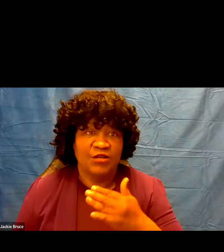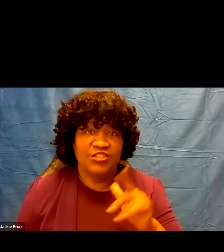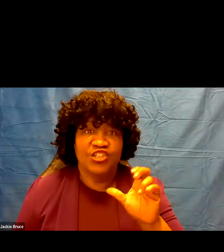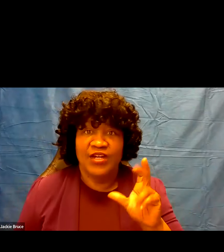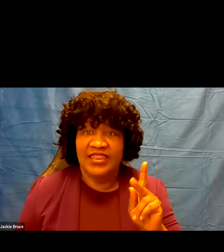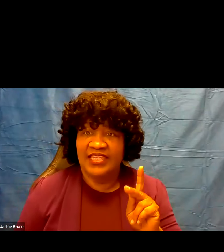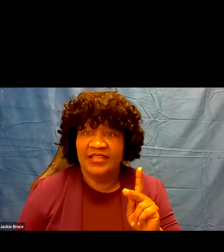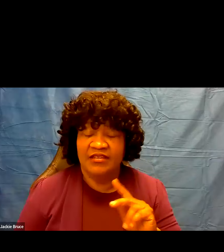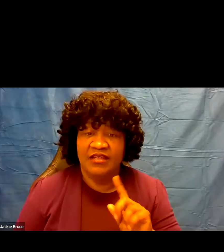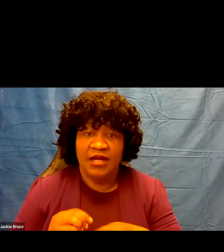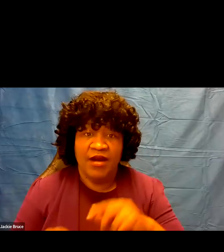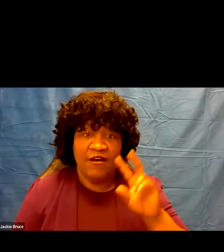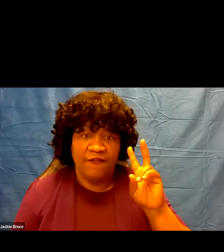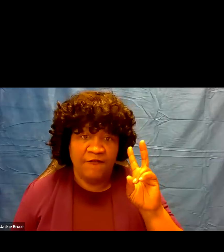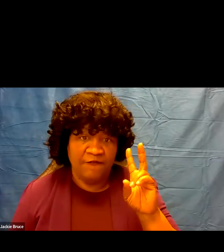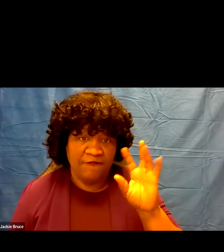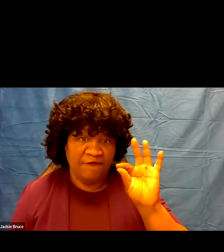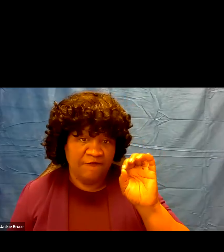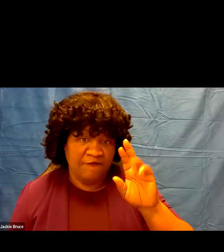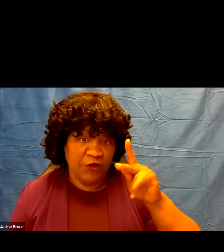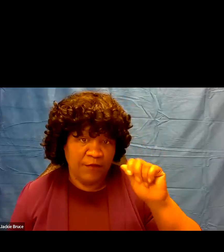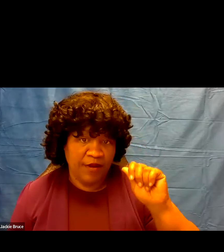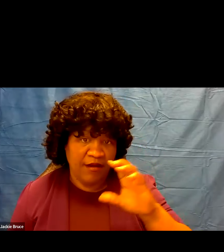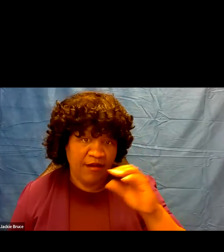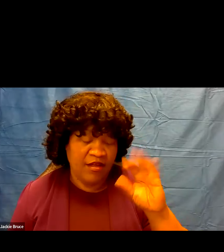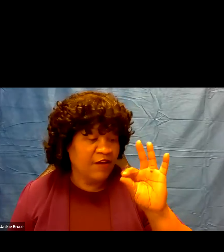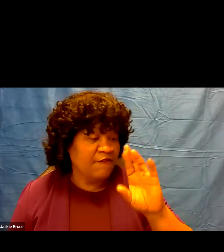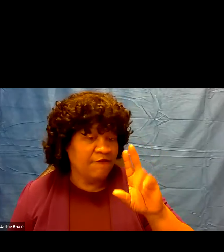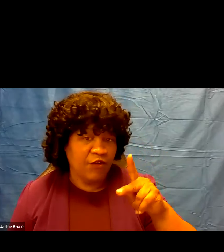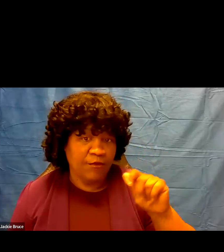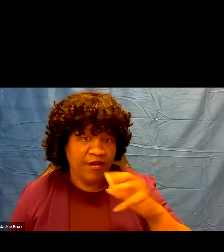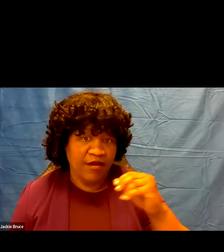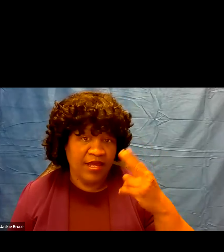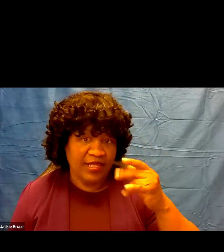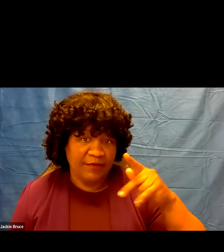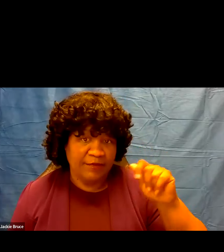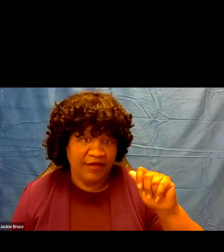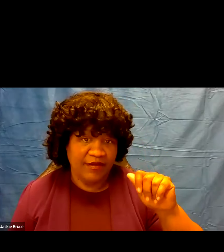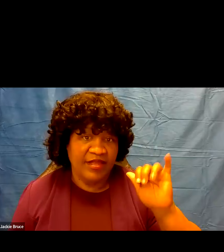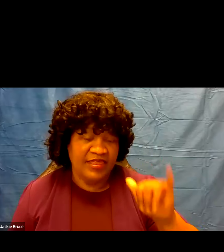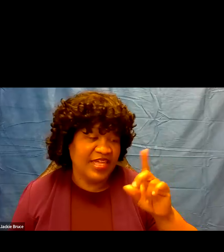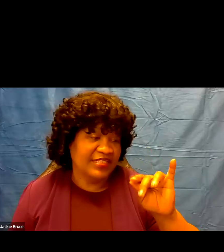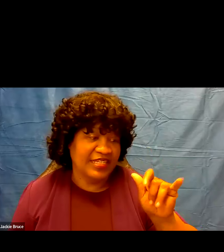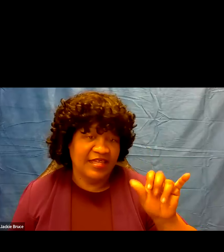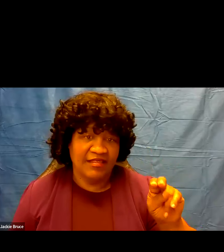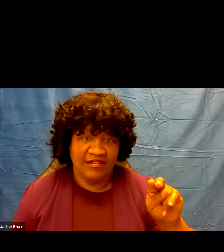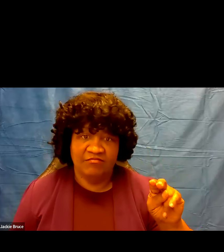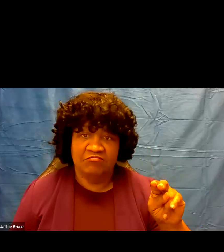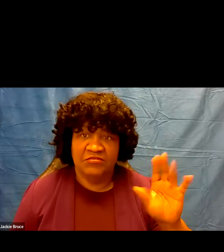webinar about FERPA and HIPAA that Dylan shared. And then